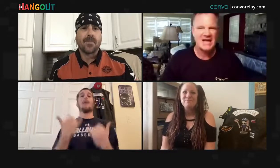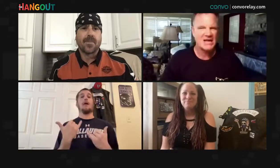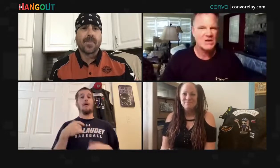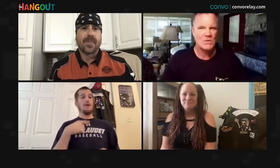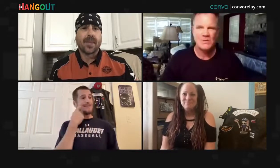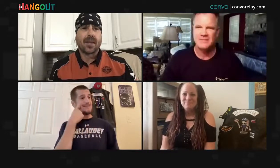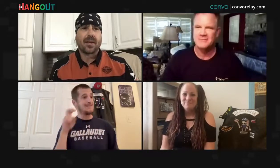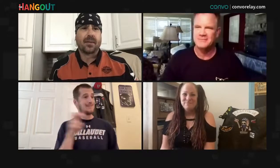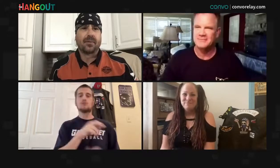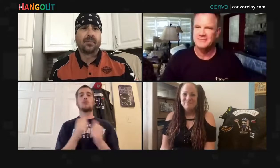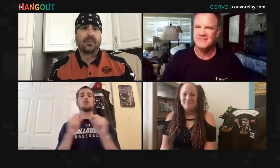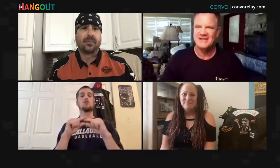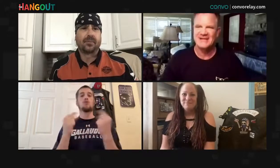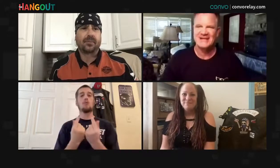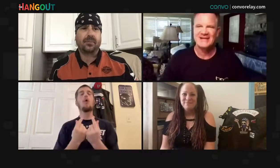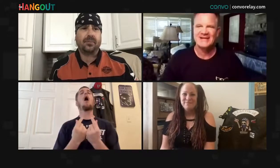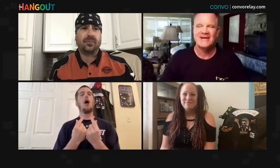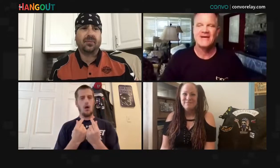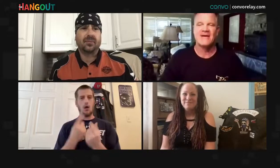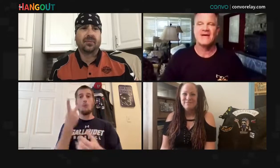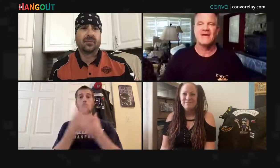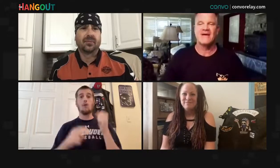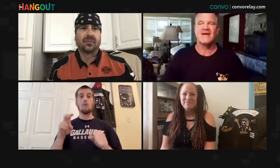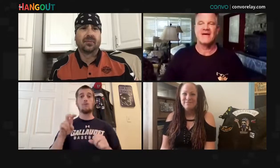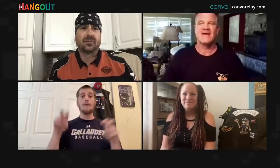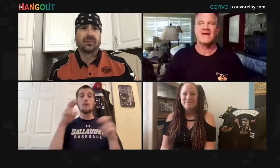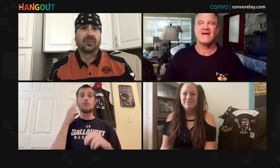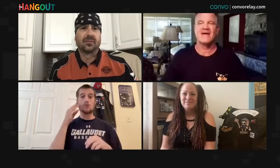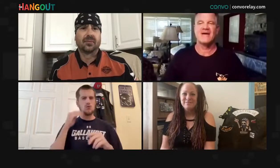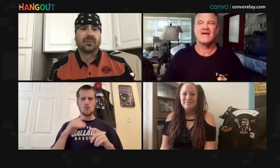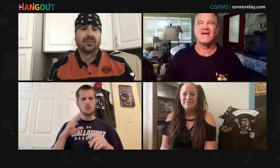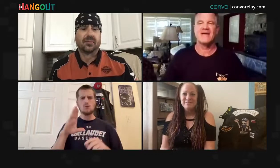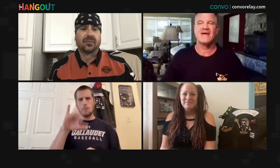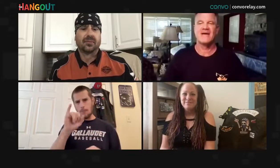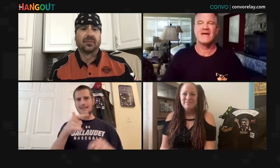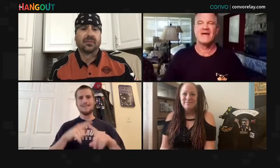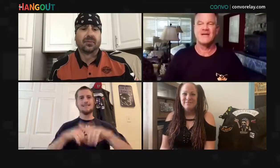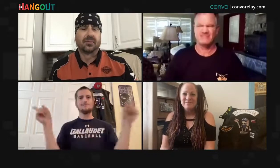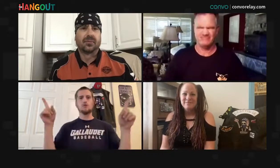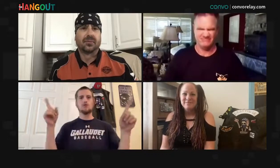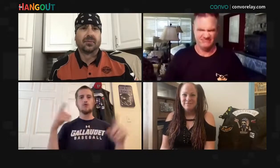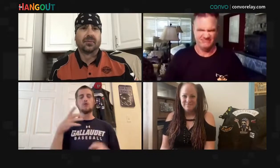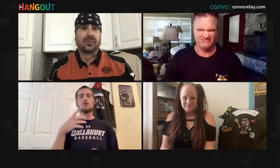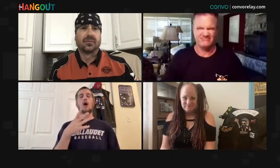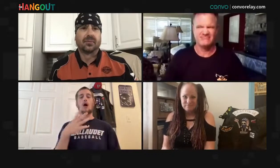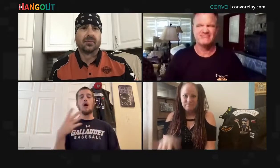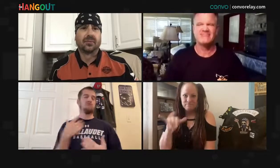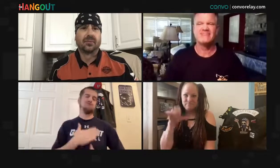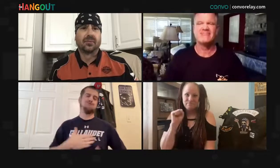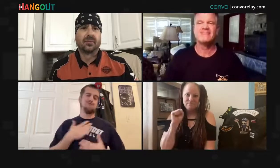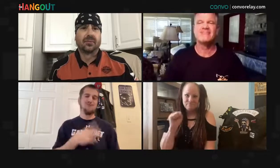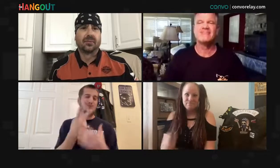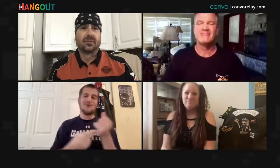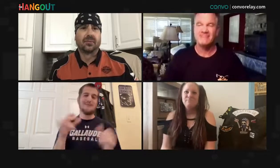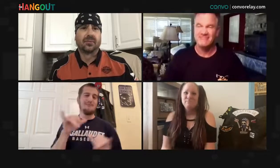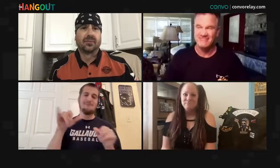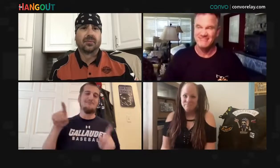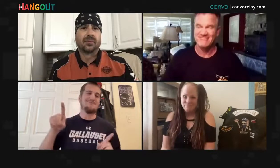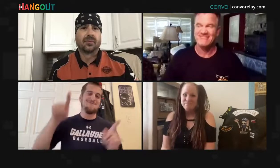was amazing. And this trip with the group was different. I'd have to say there's such a big difference with both of these trips. I enjoyed